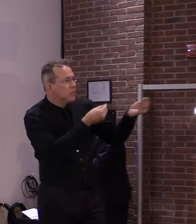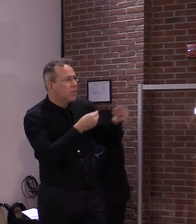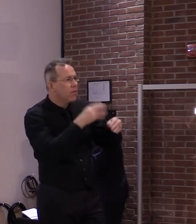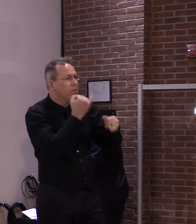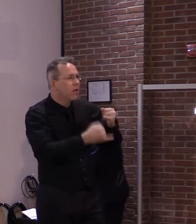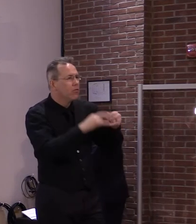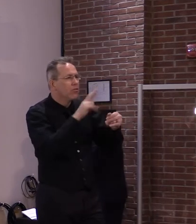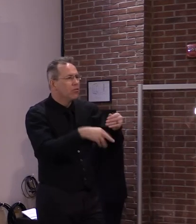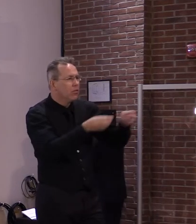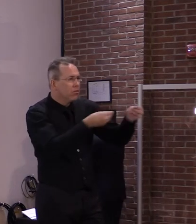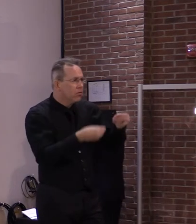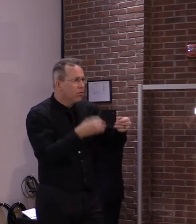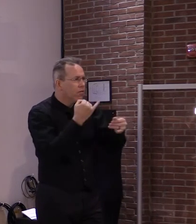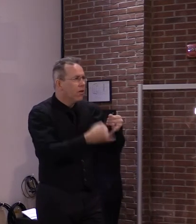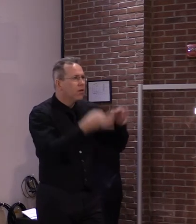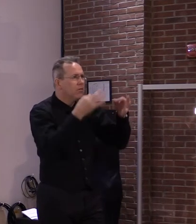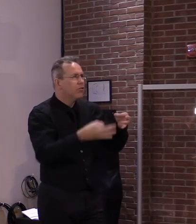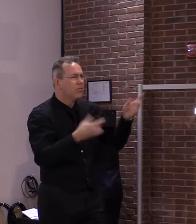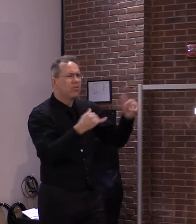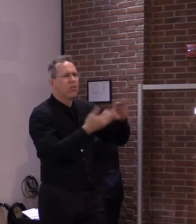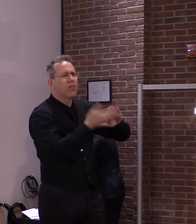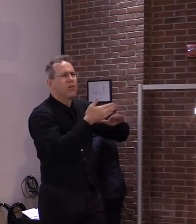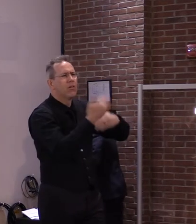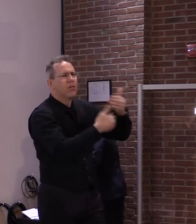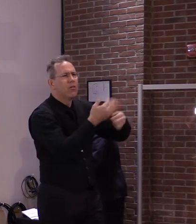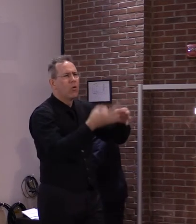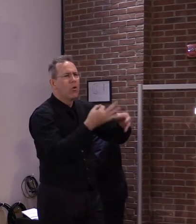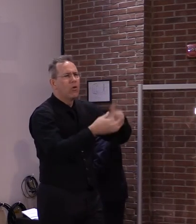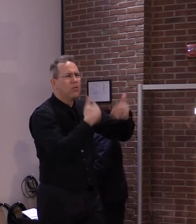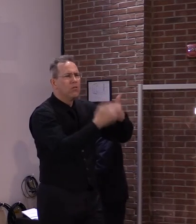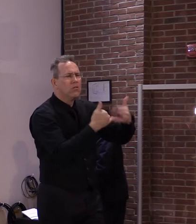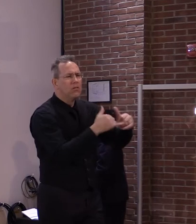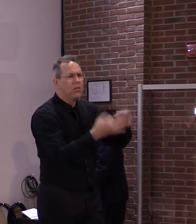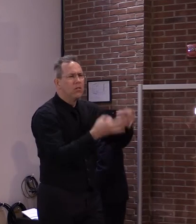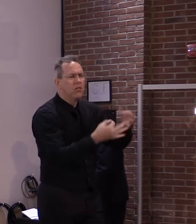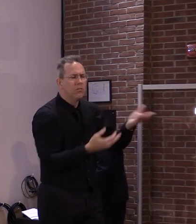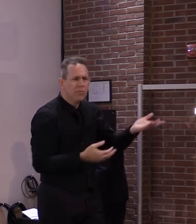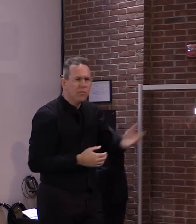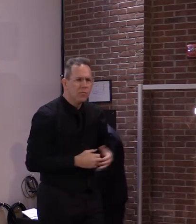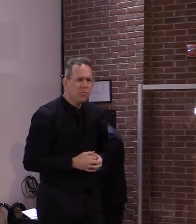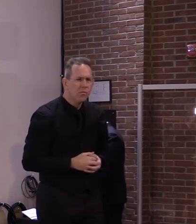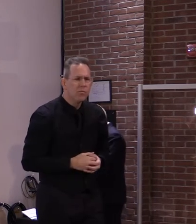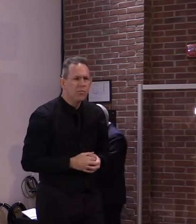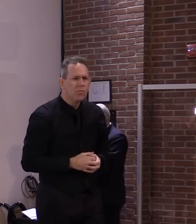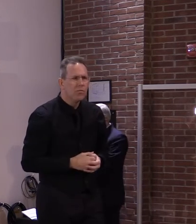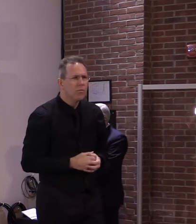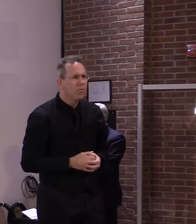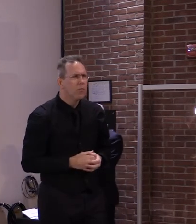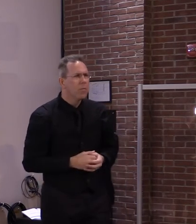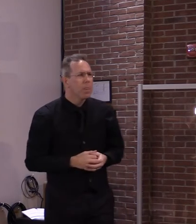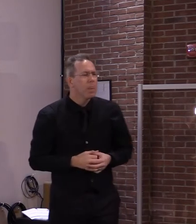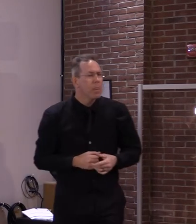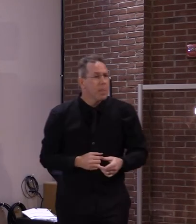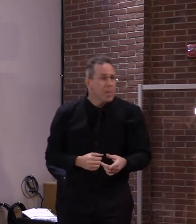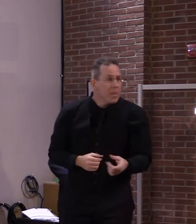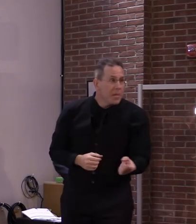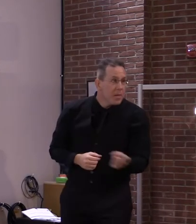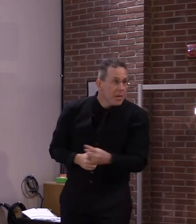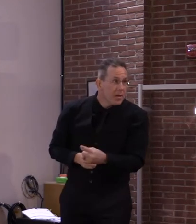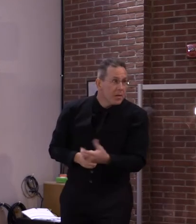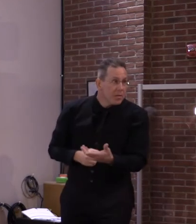process yet so are students being allowed in into those classes the uvm and the state